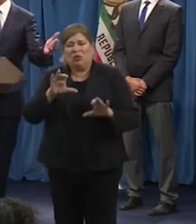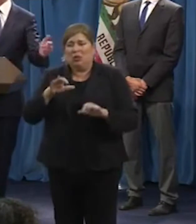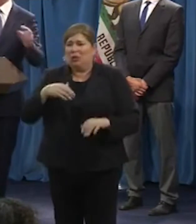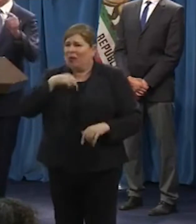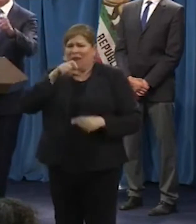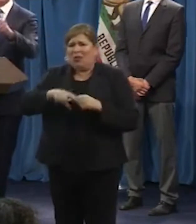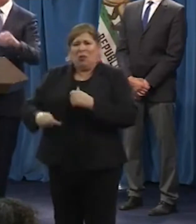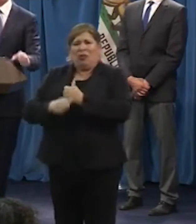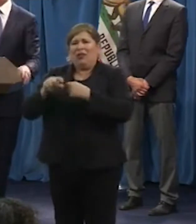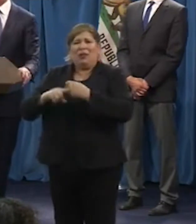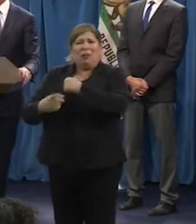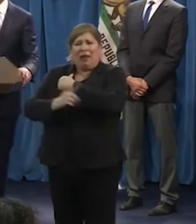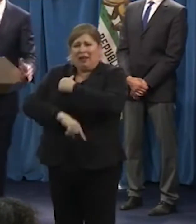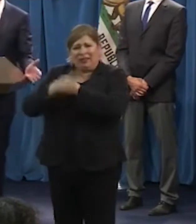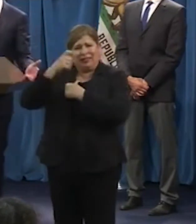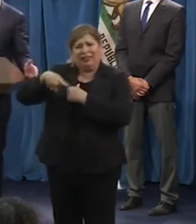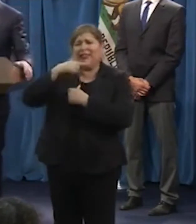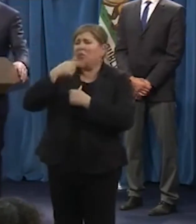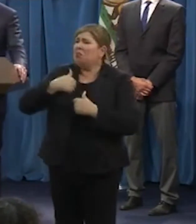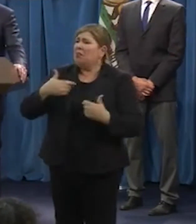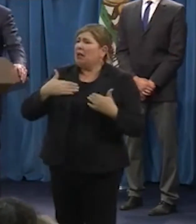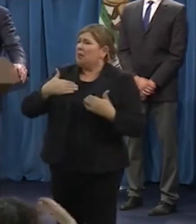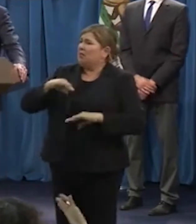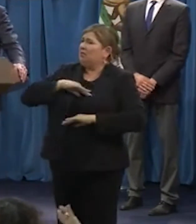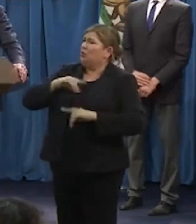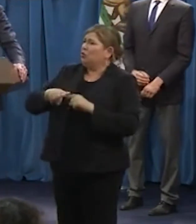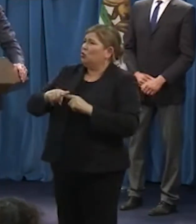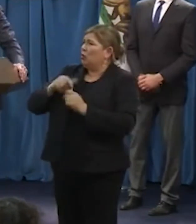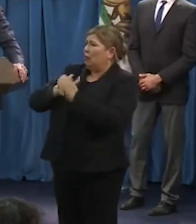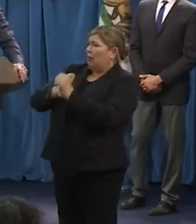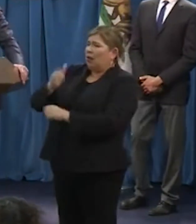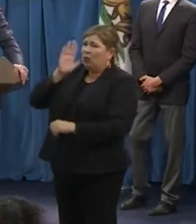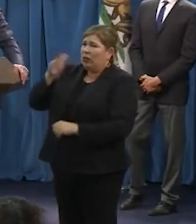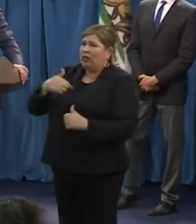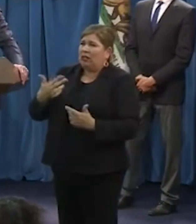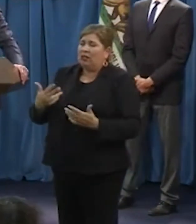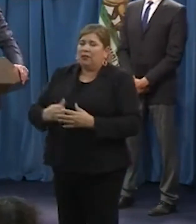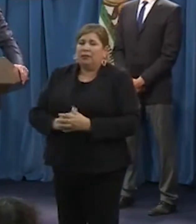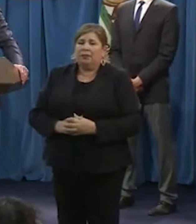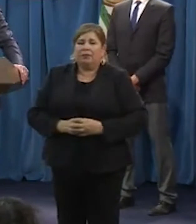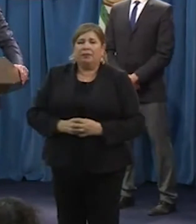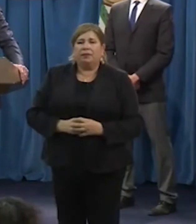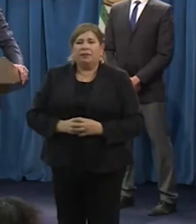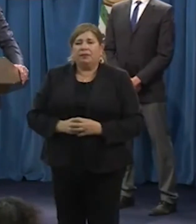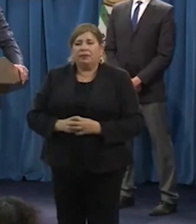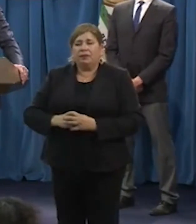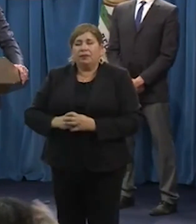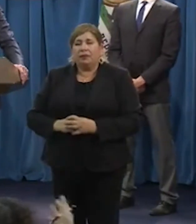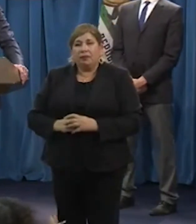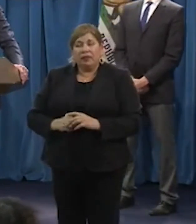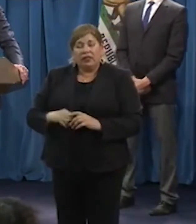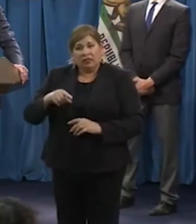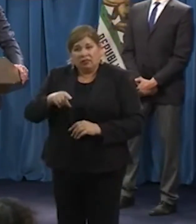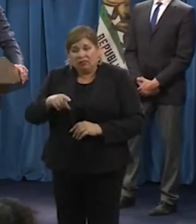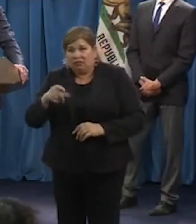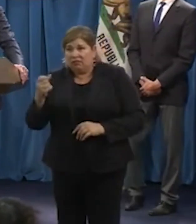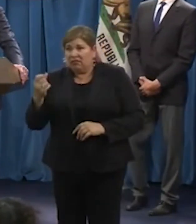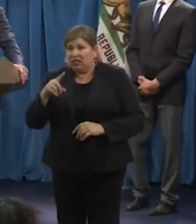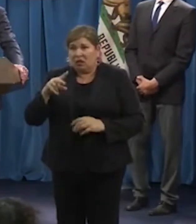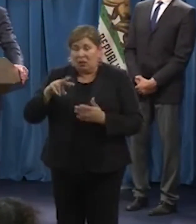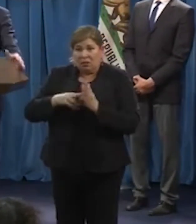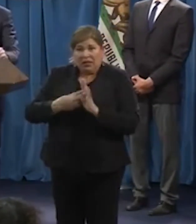when they say, well, we're happy to comply. So do you not expect a concern. There to be like a, I mean, is this something it's already happening. Should go around